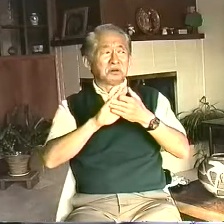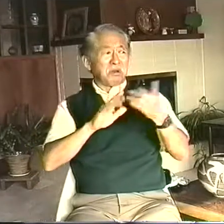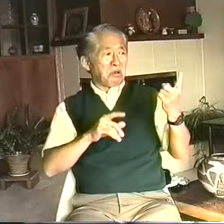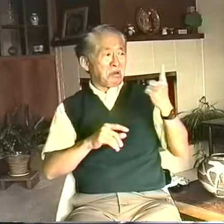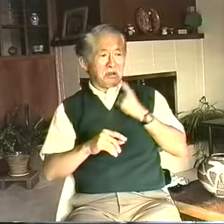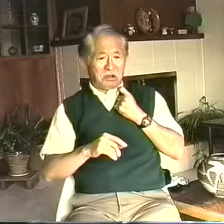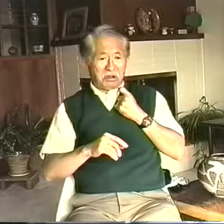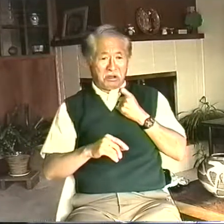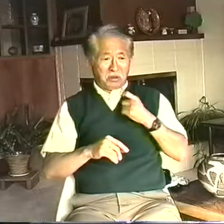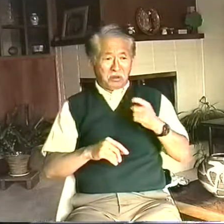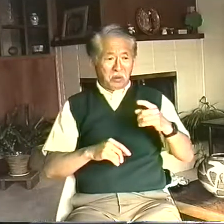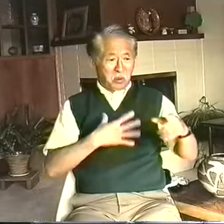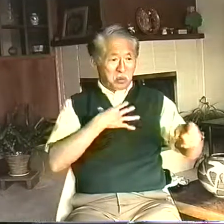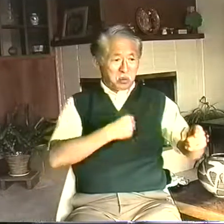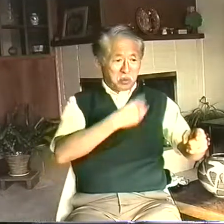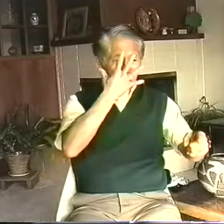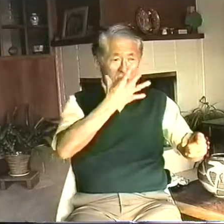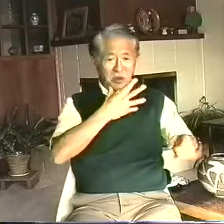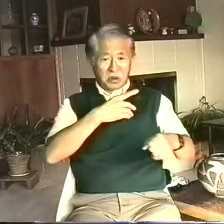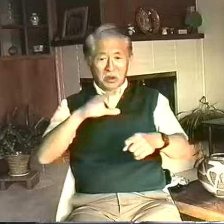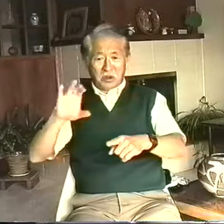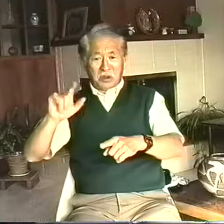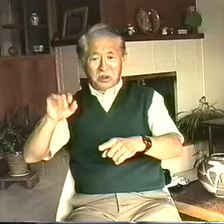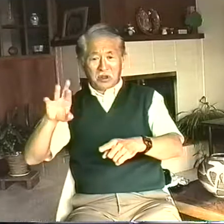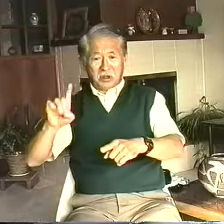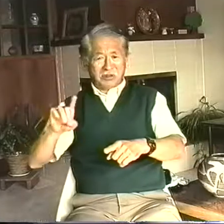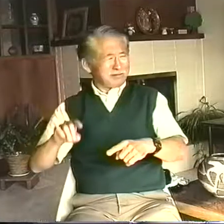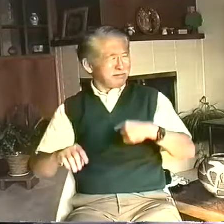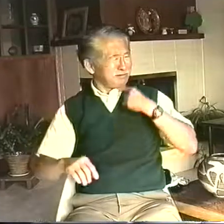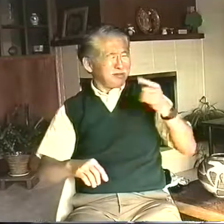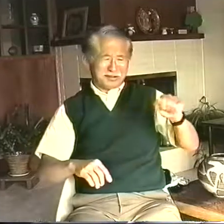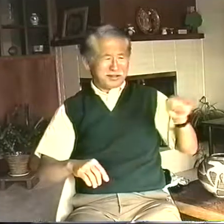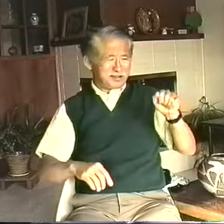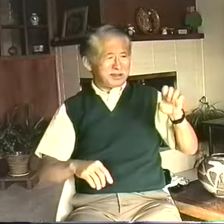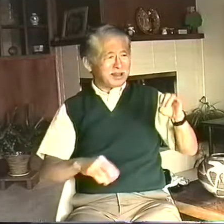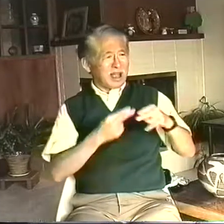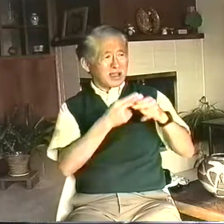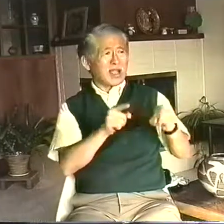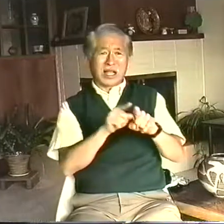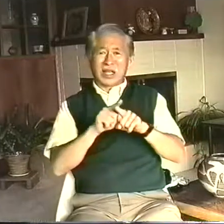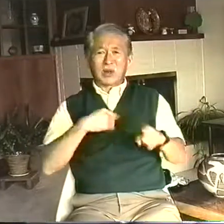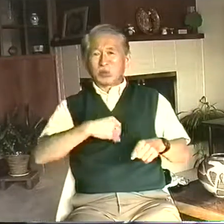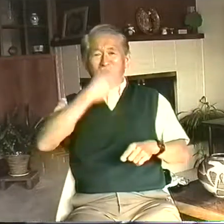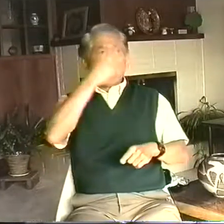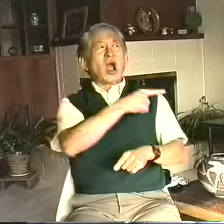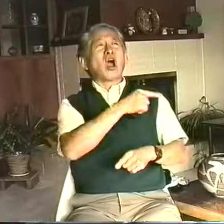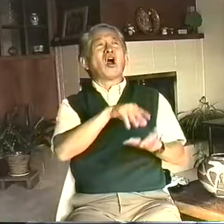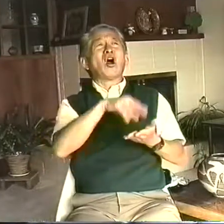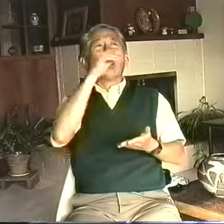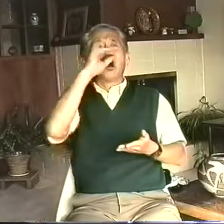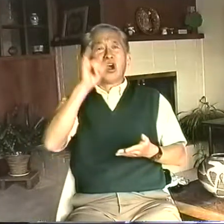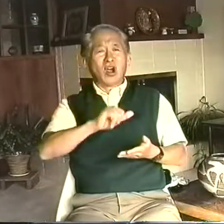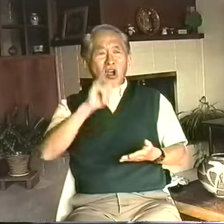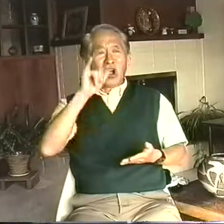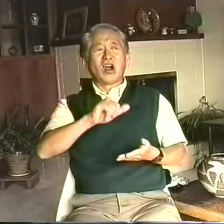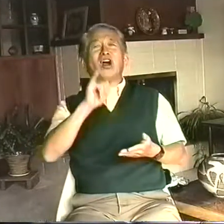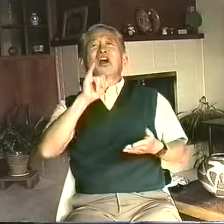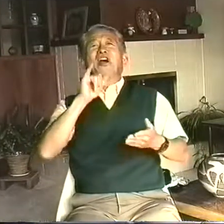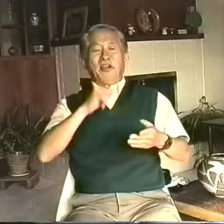And a Chinese student had gone to a water fountain and asked me whether I drank from the water fountain for whites